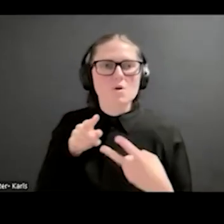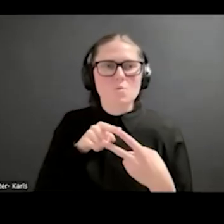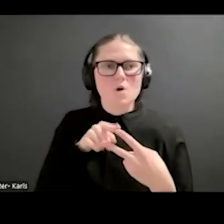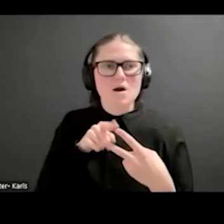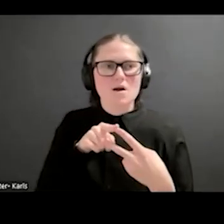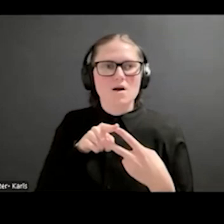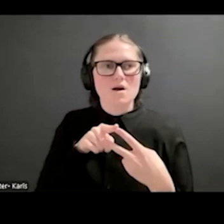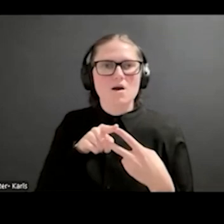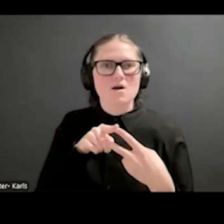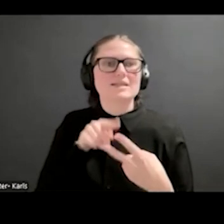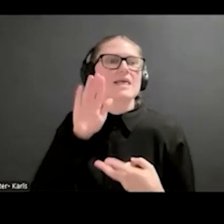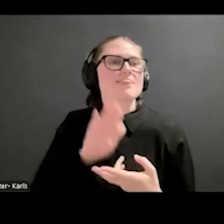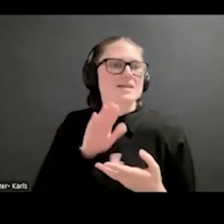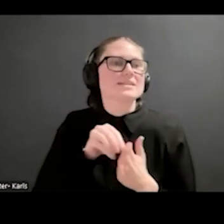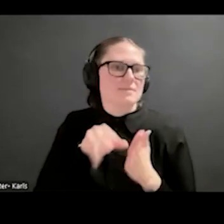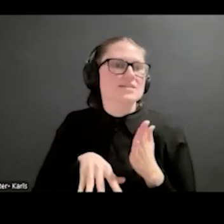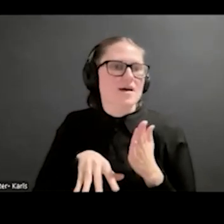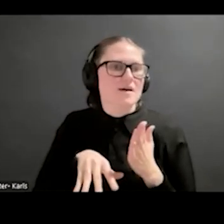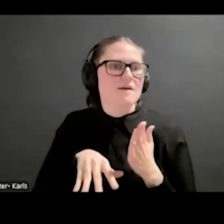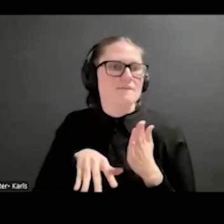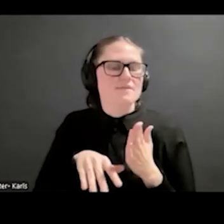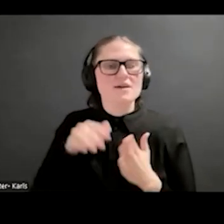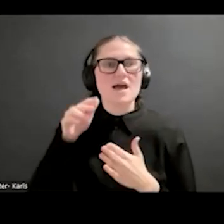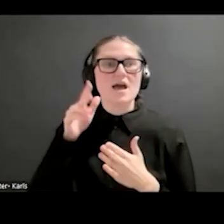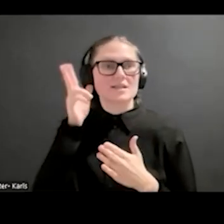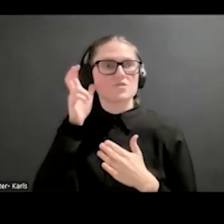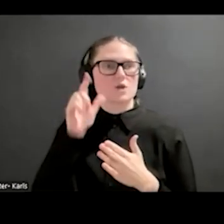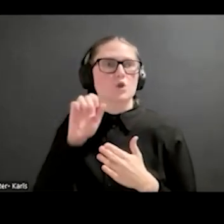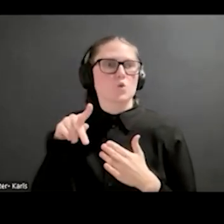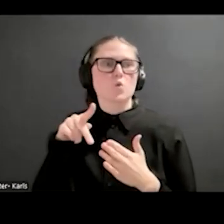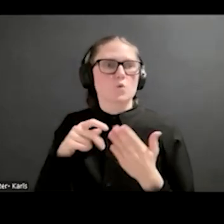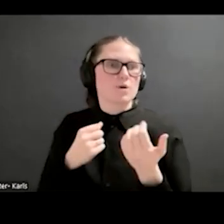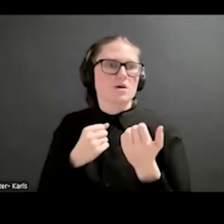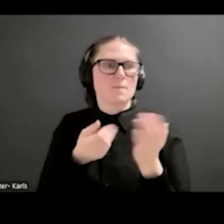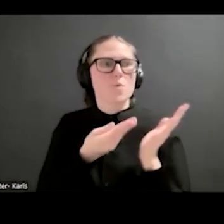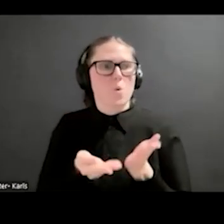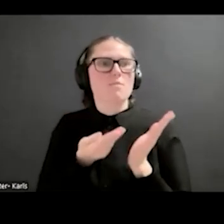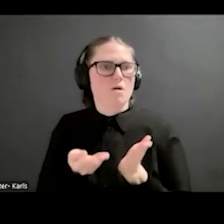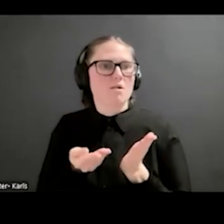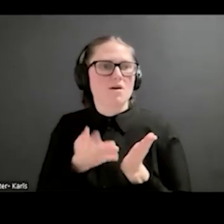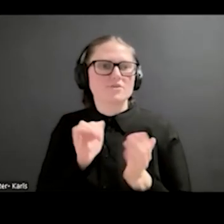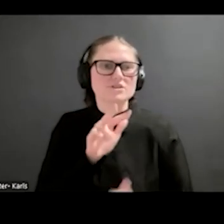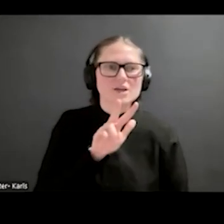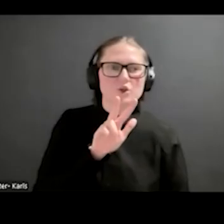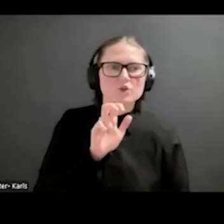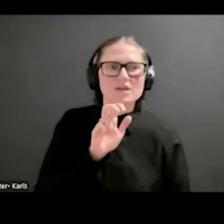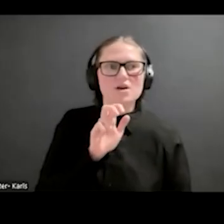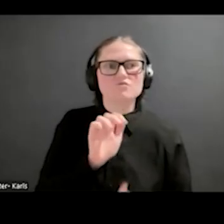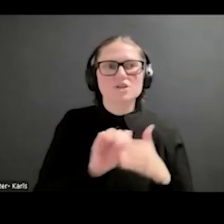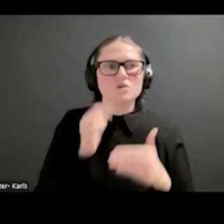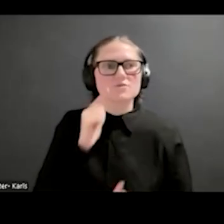less expensive, and the hearing loops are portable. They're like $300 for 500 square